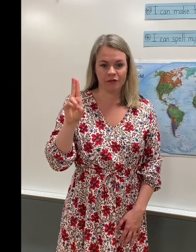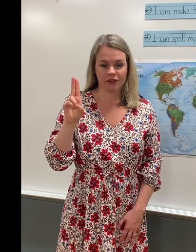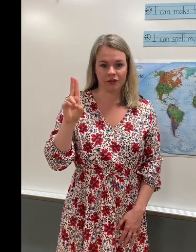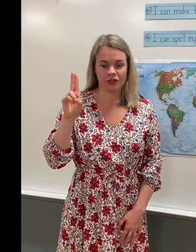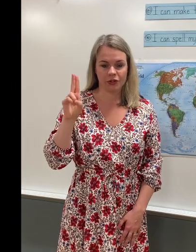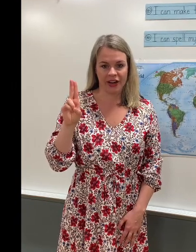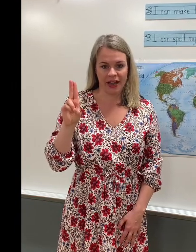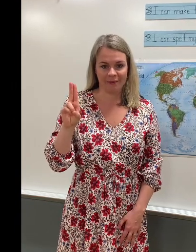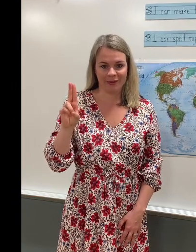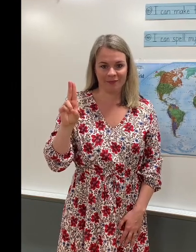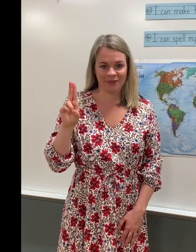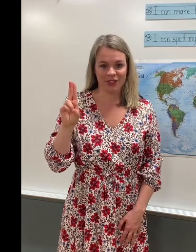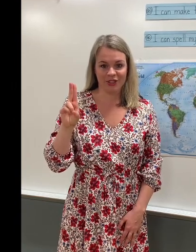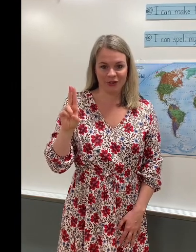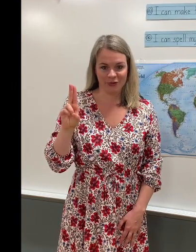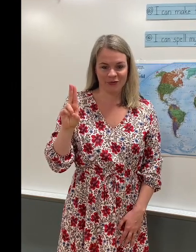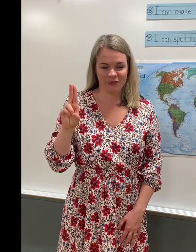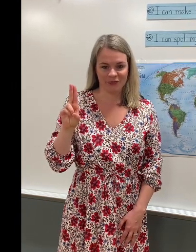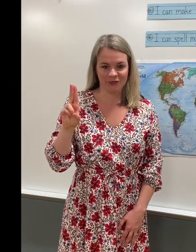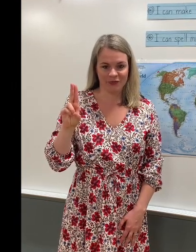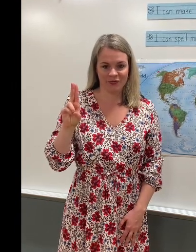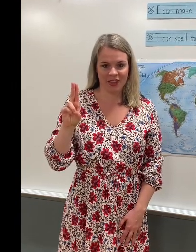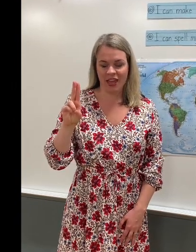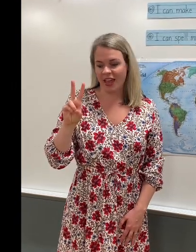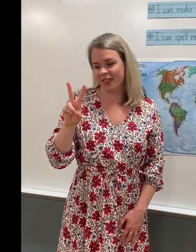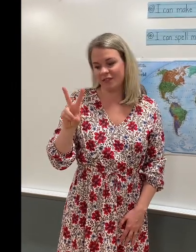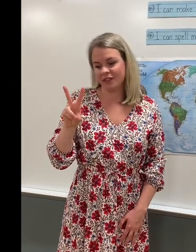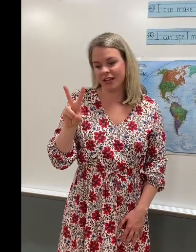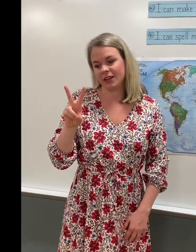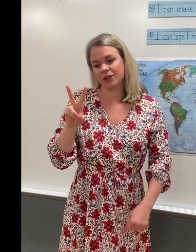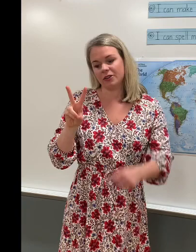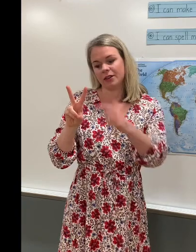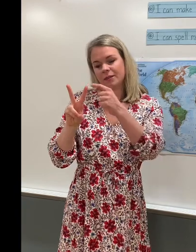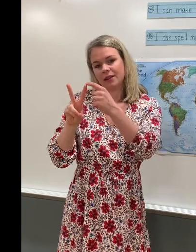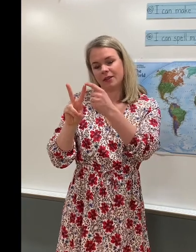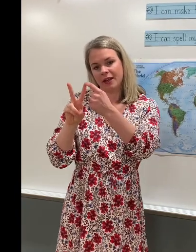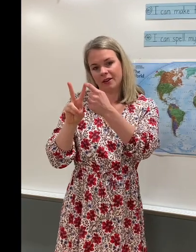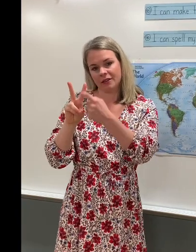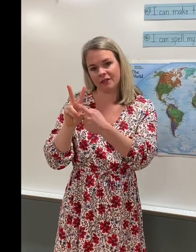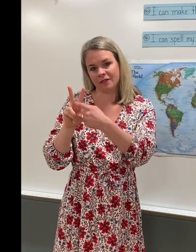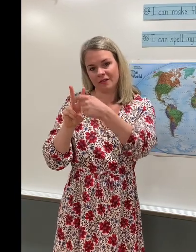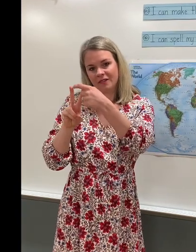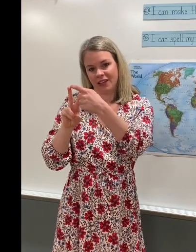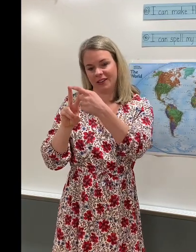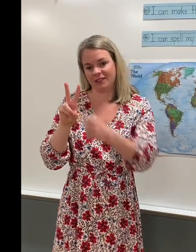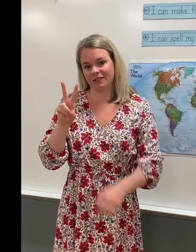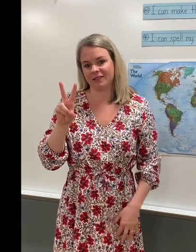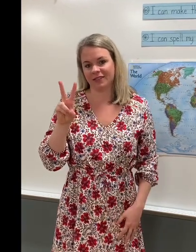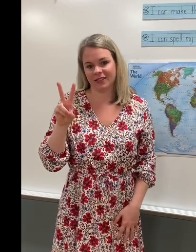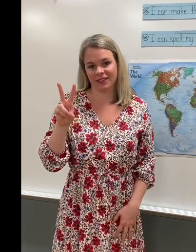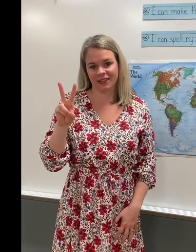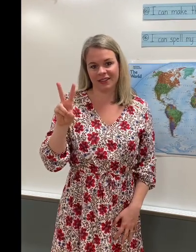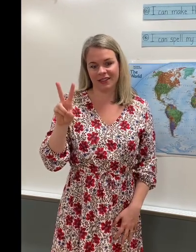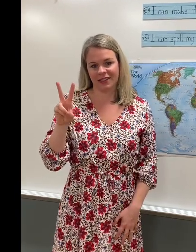fingers straight up, U. And then V, you're gonna make the letter V.